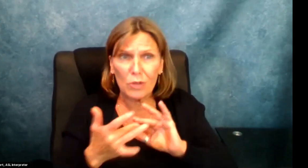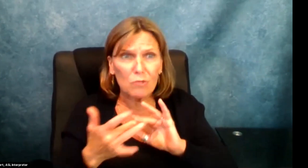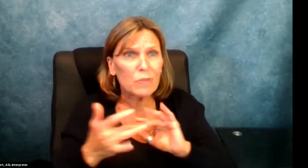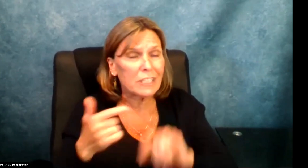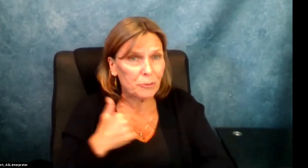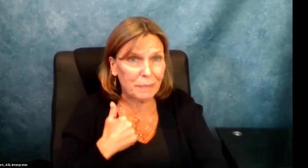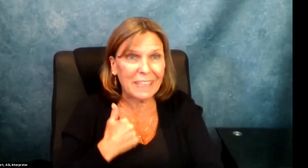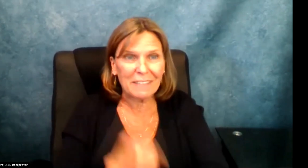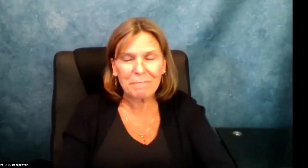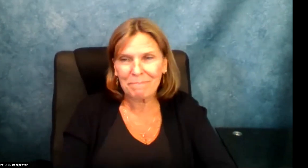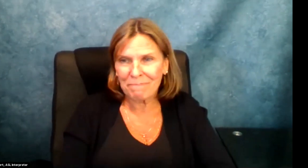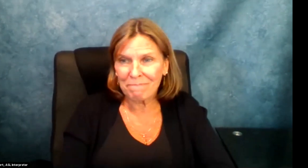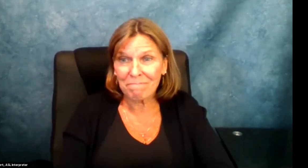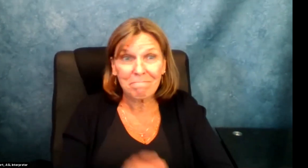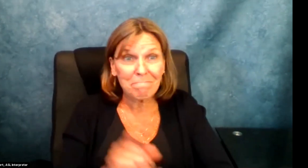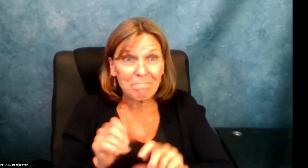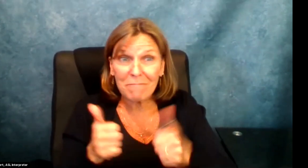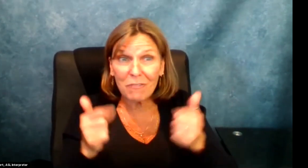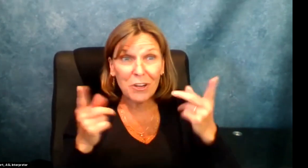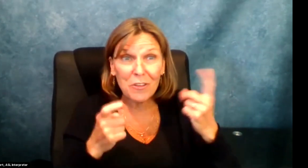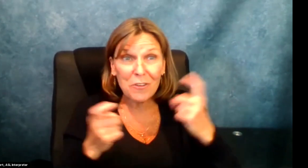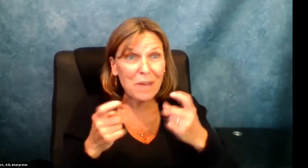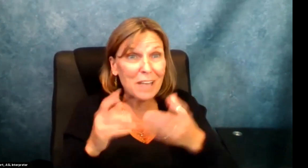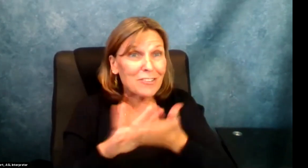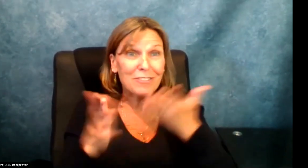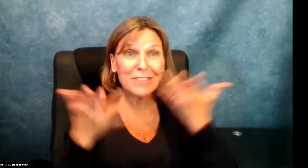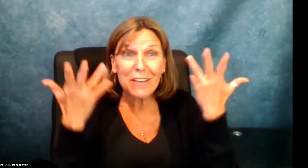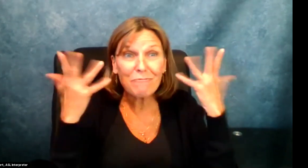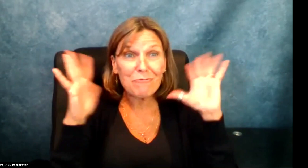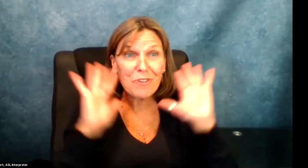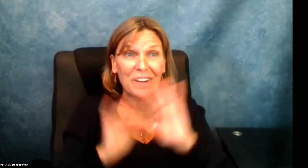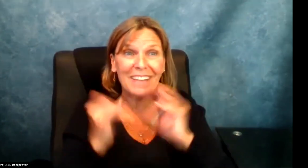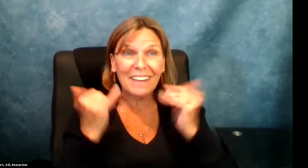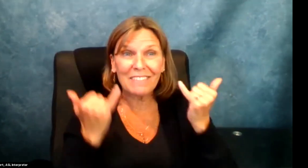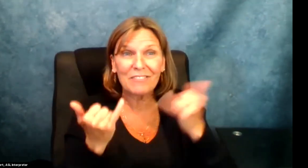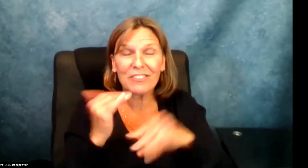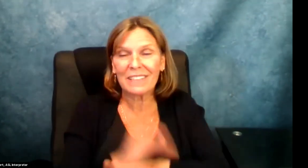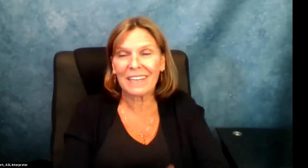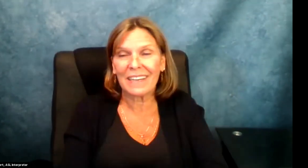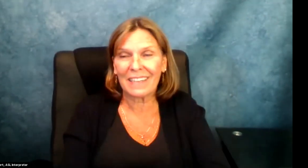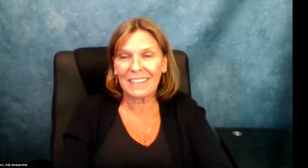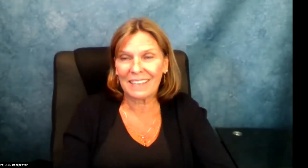And yeah, if no one else has any other questions, then we'll call it a night.